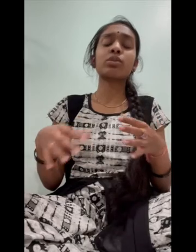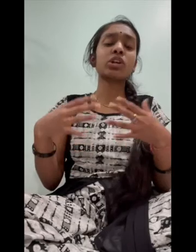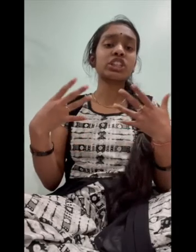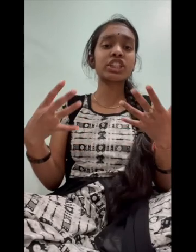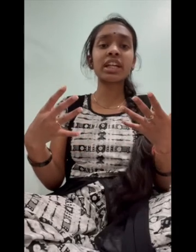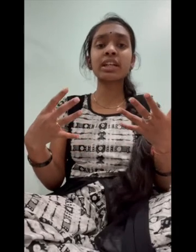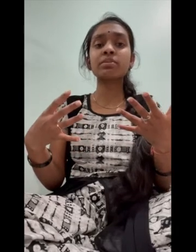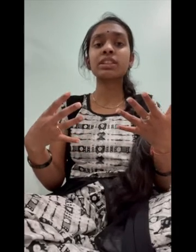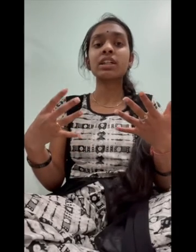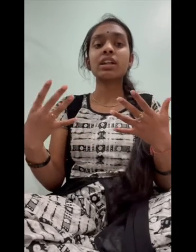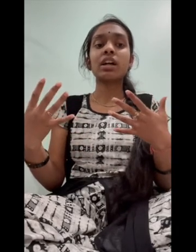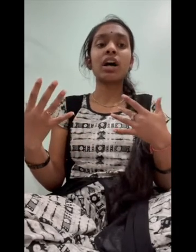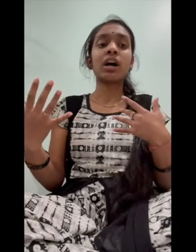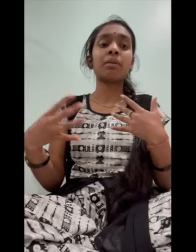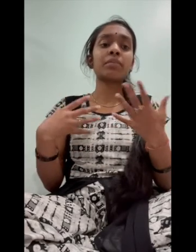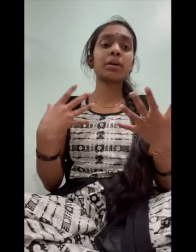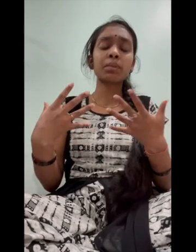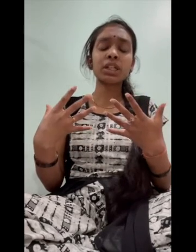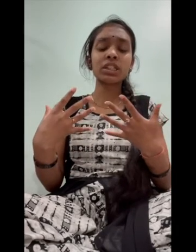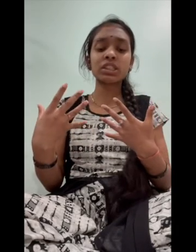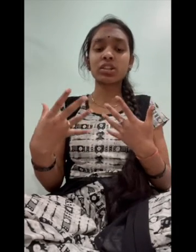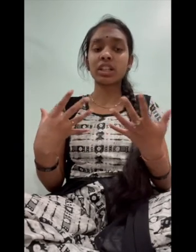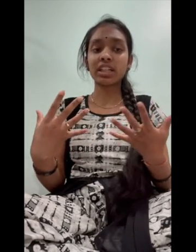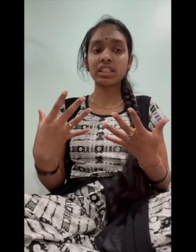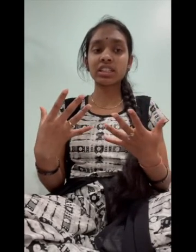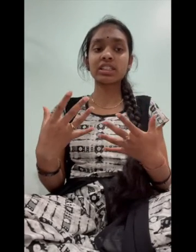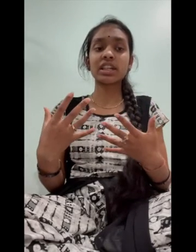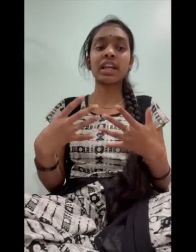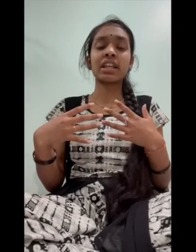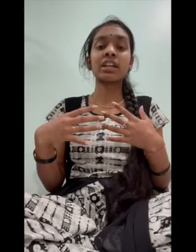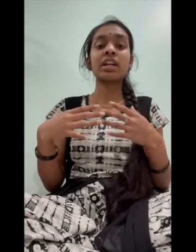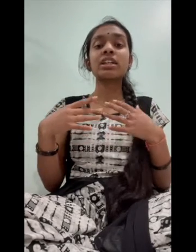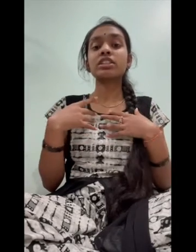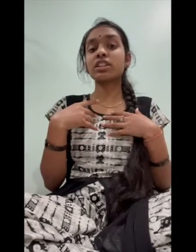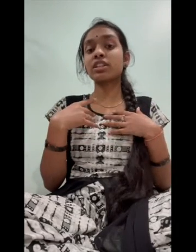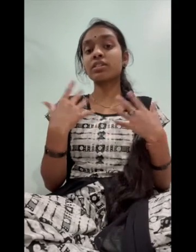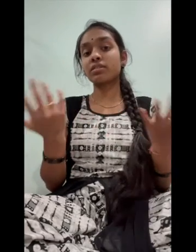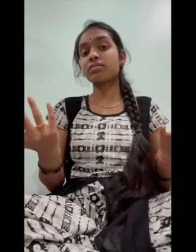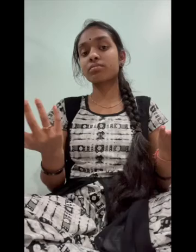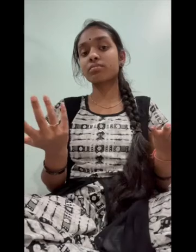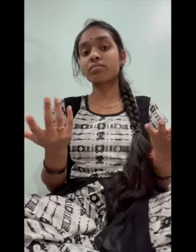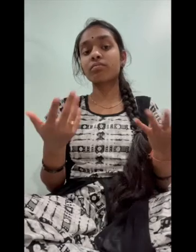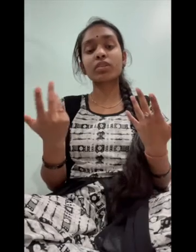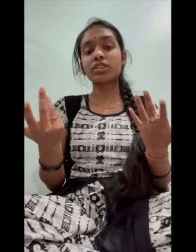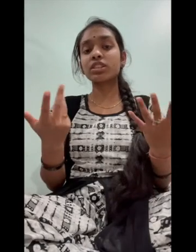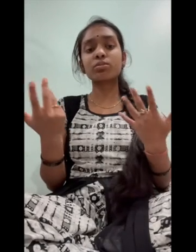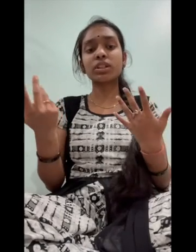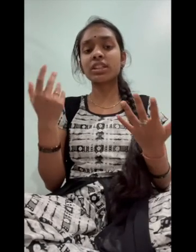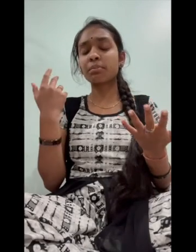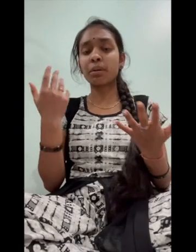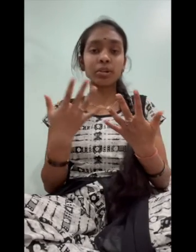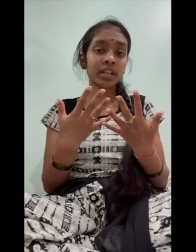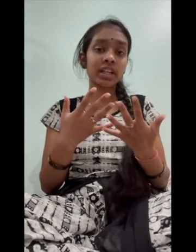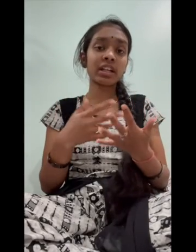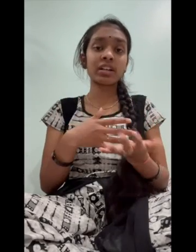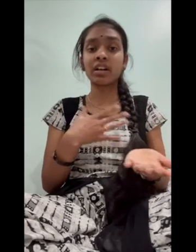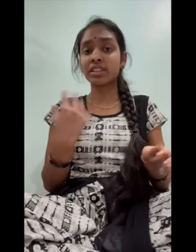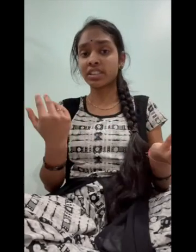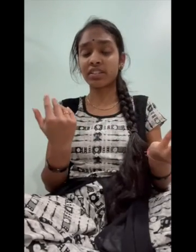what are shapes, numbers or letters, and certain just words like memory and how do you say